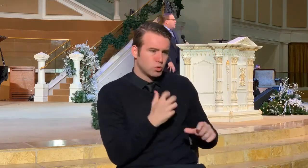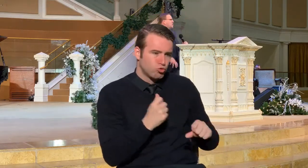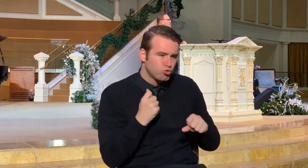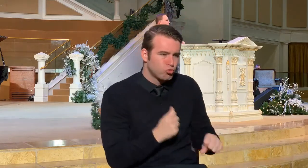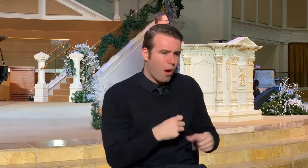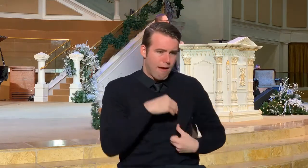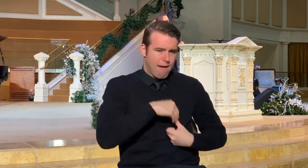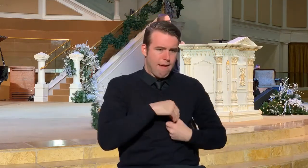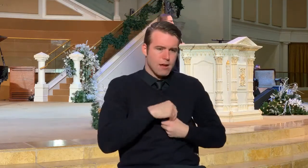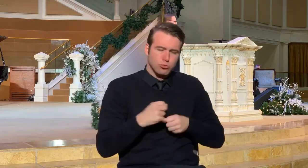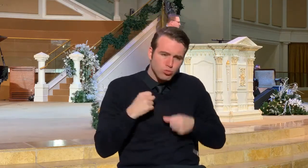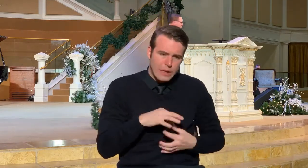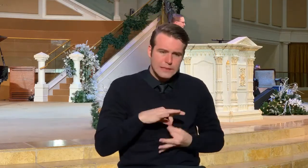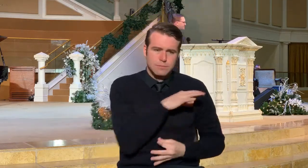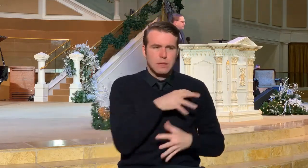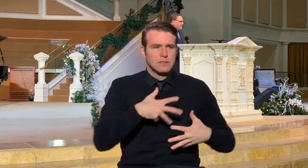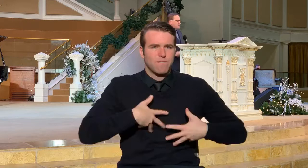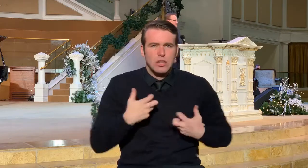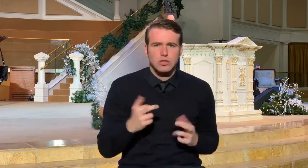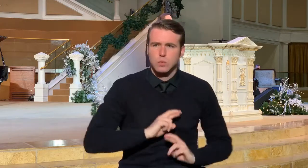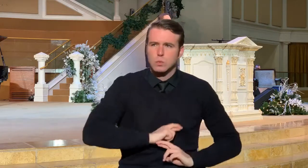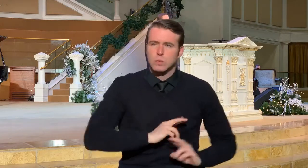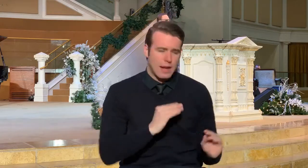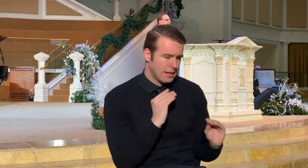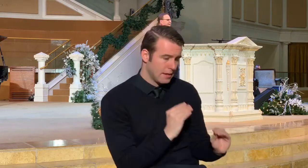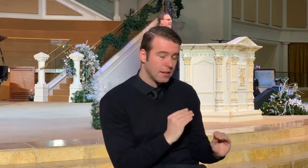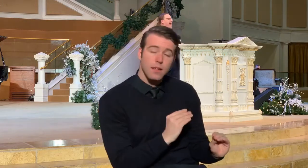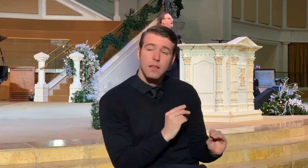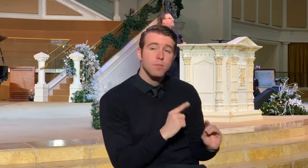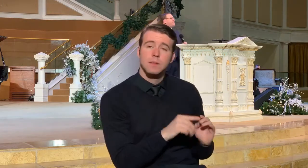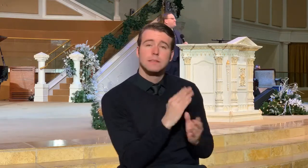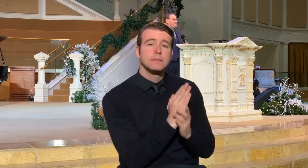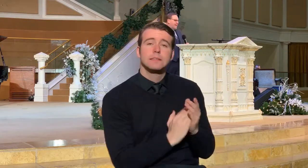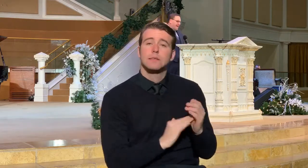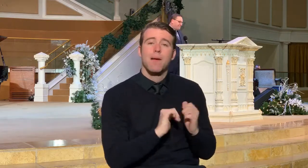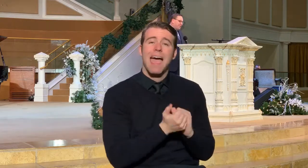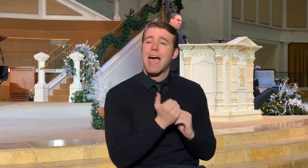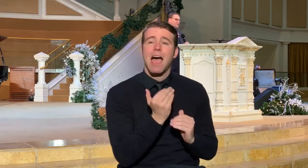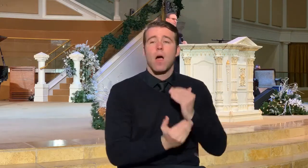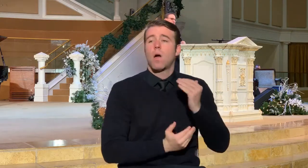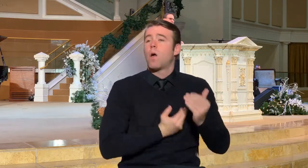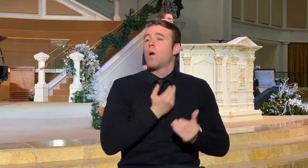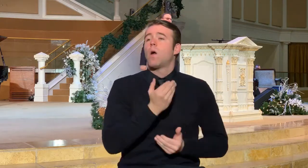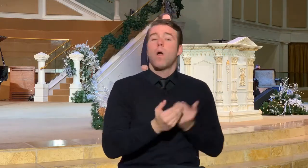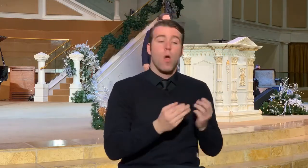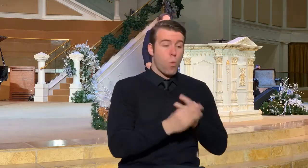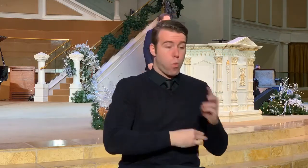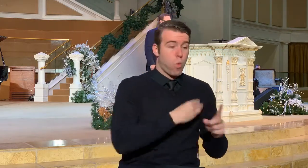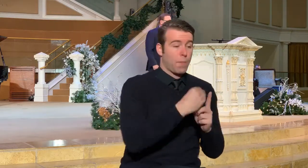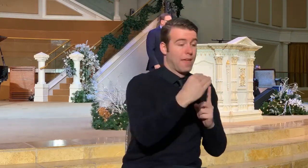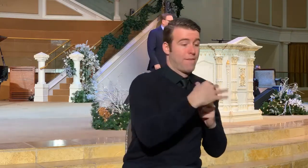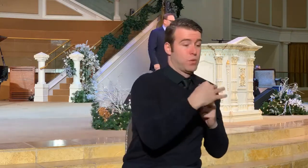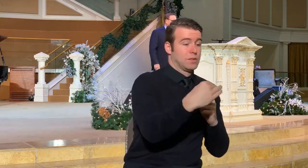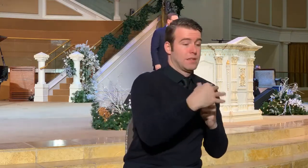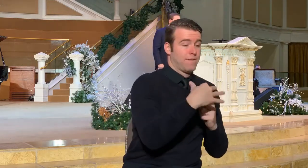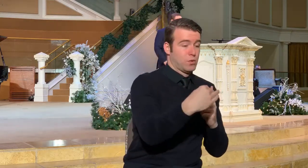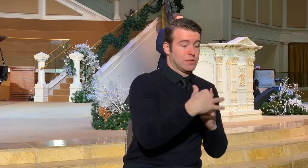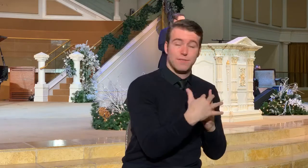and inner spiritual fierceness, somehow had allowed the influences of the world around